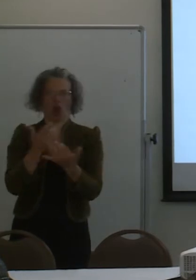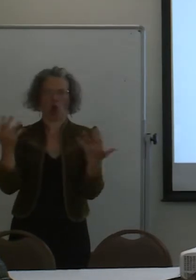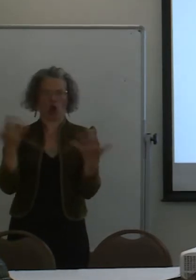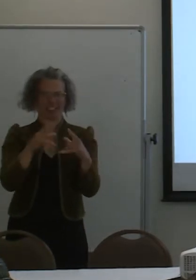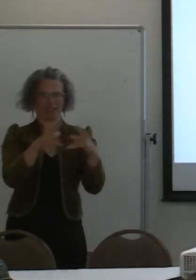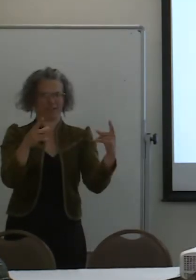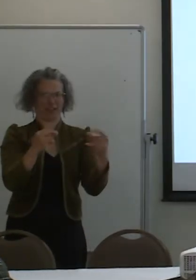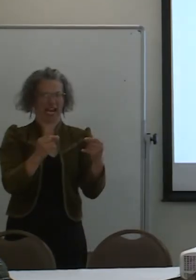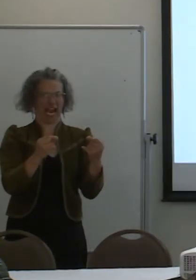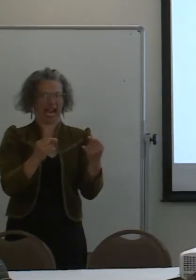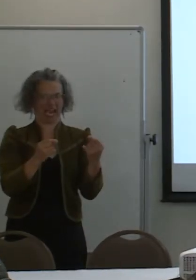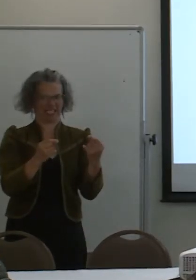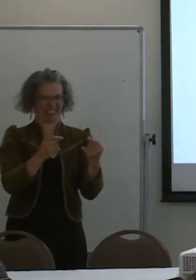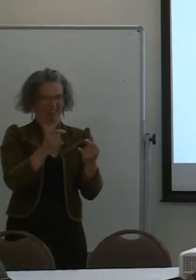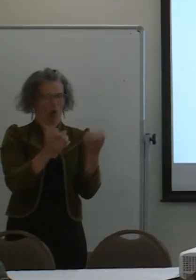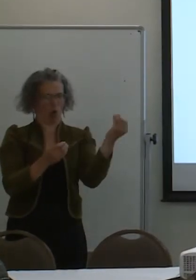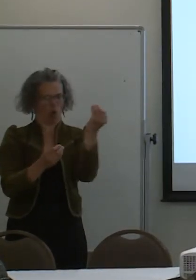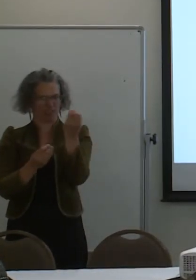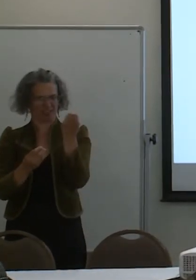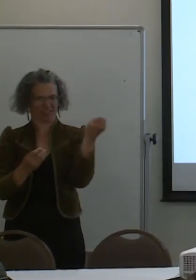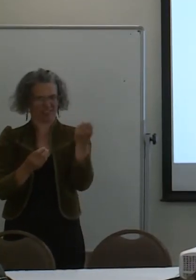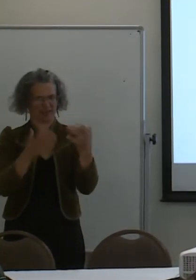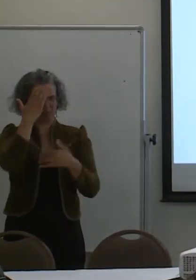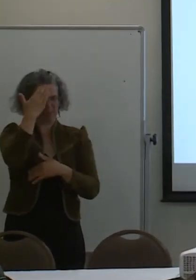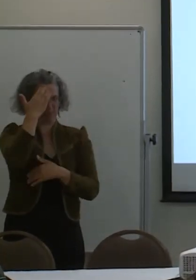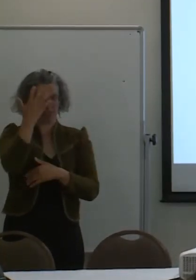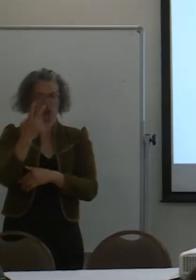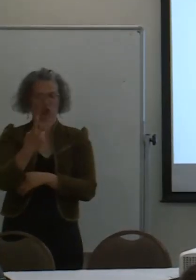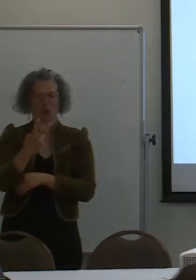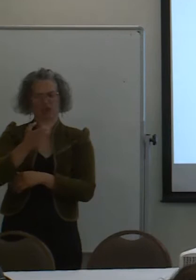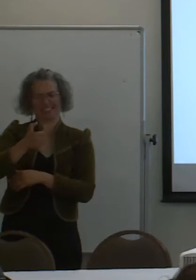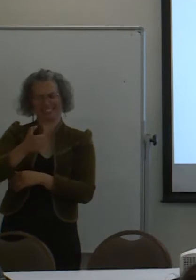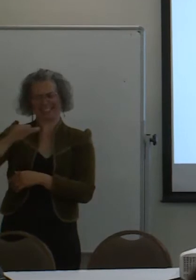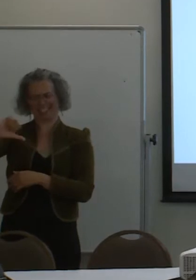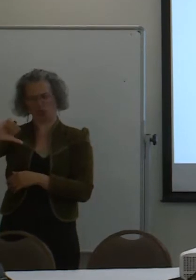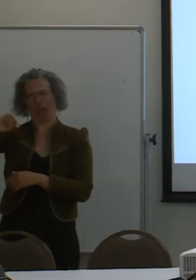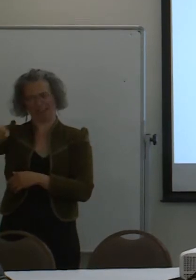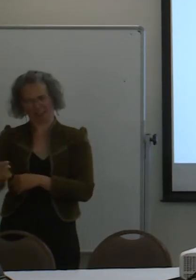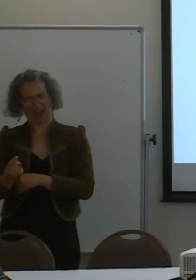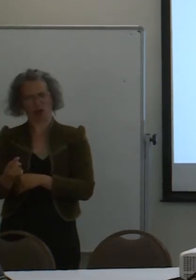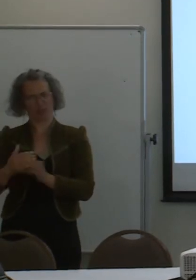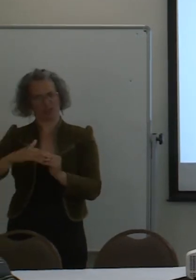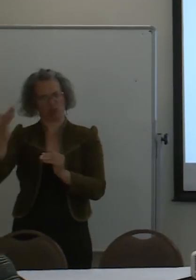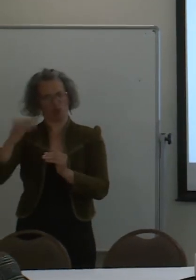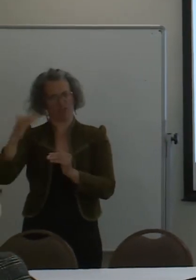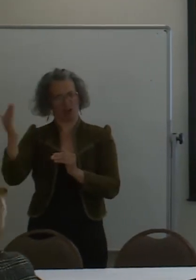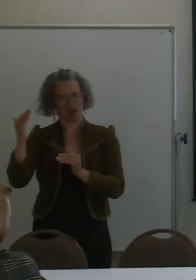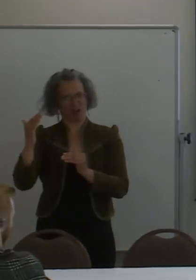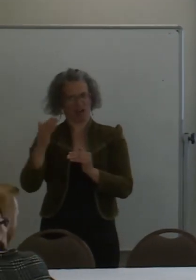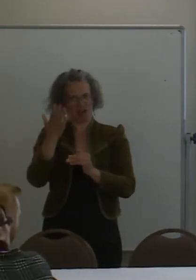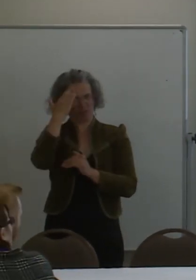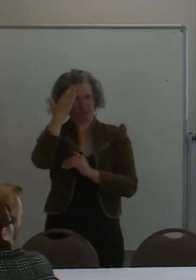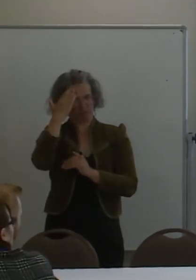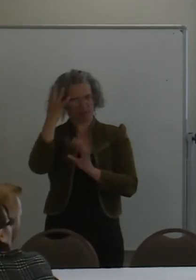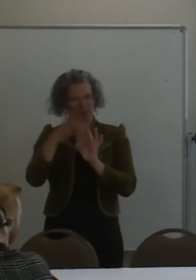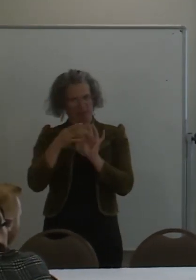our numbers here. We've got over 269,000 regular card holders, a lot of uses of our spaces and our